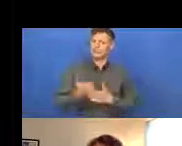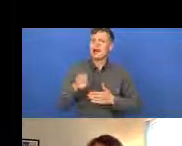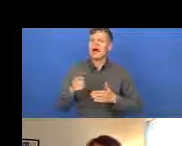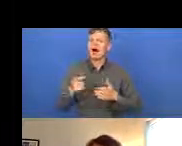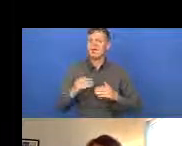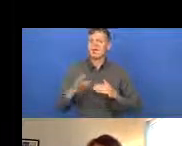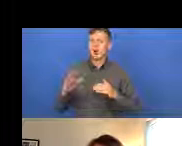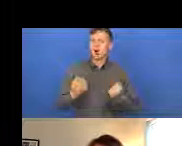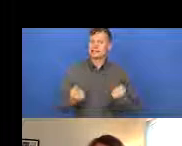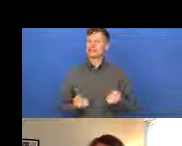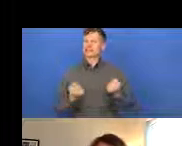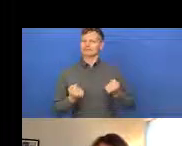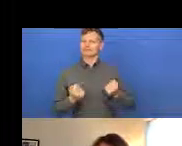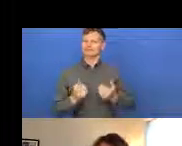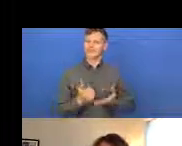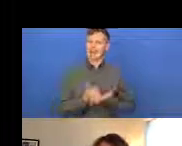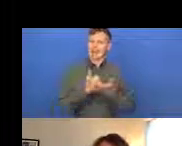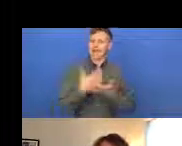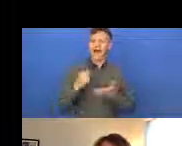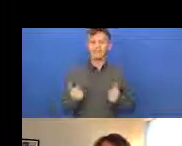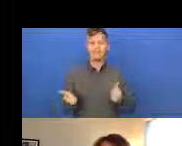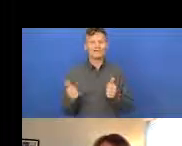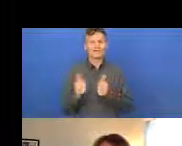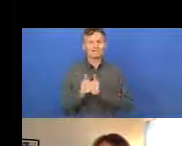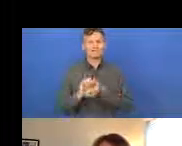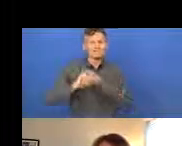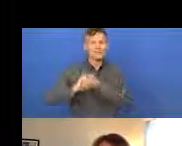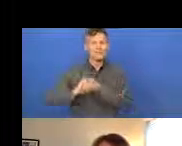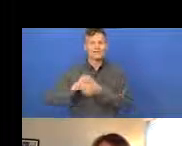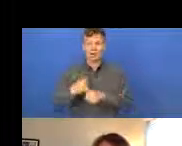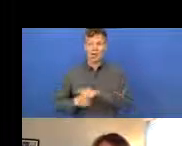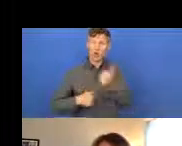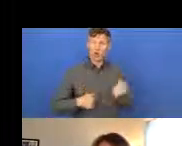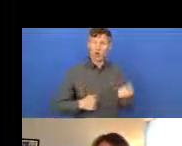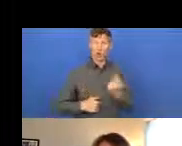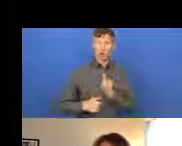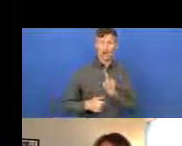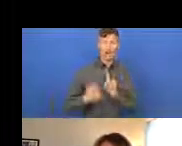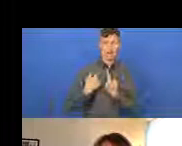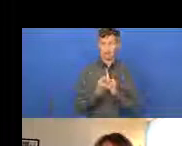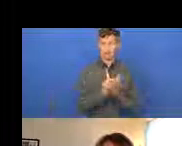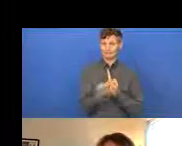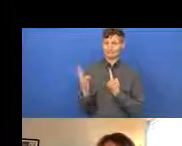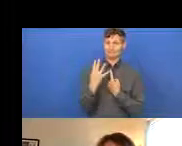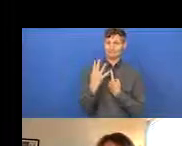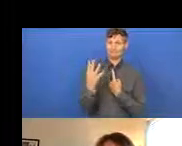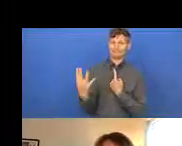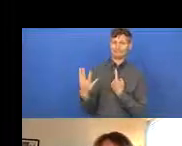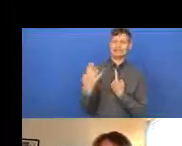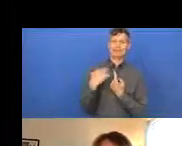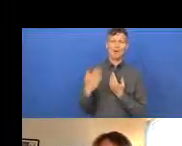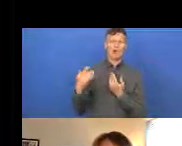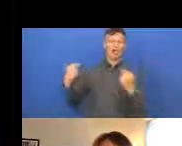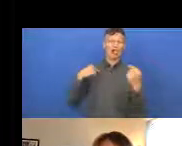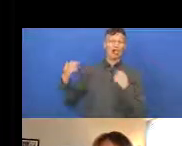have few friends and little peer support, they are more likely to report being victimized. Next slide,